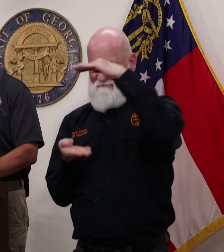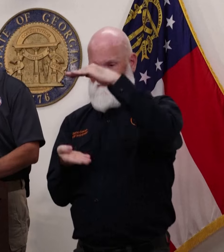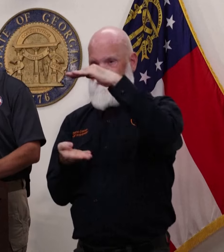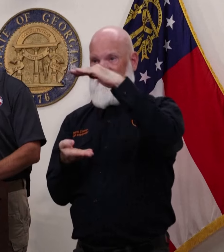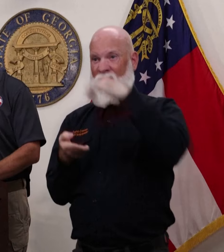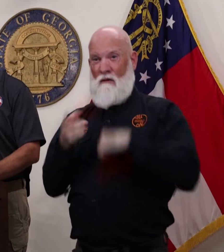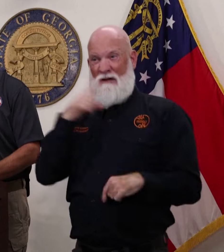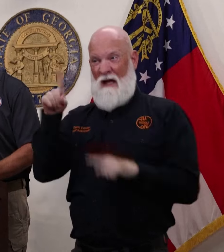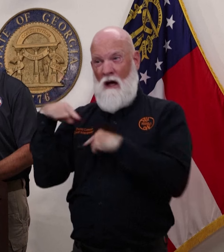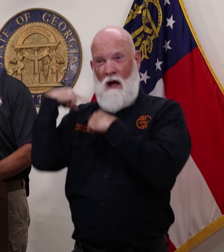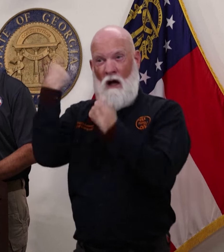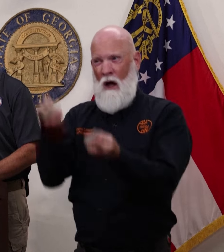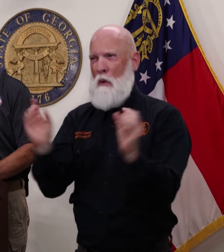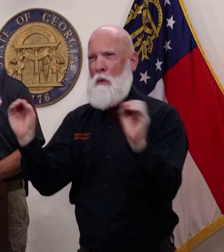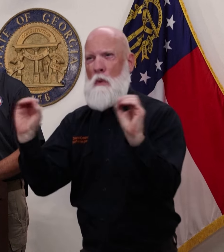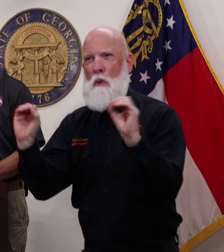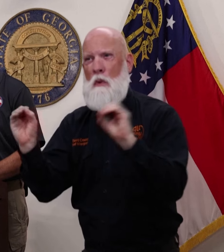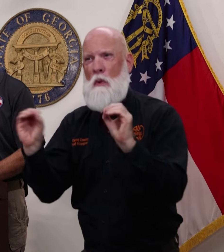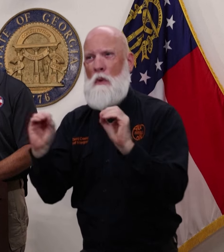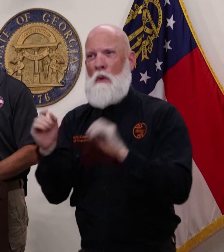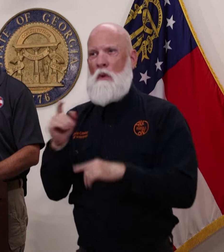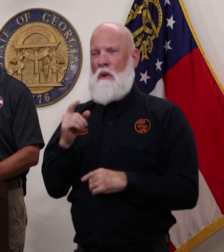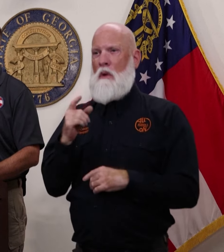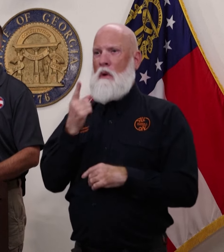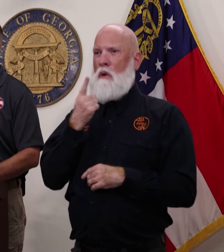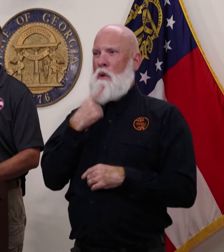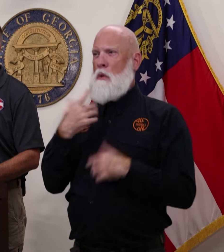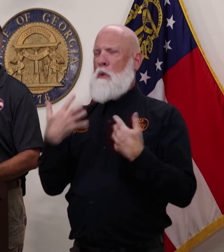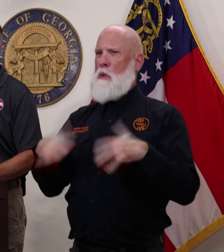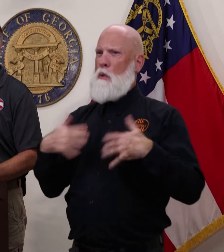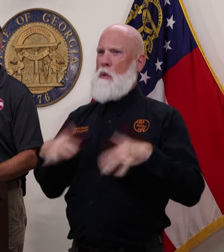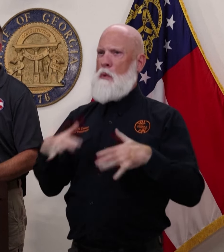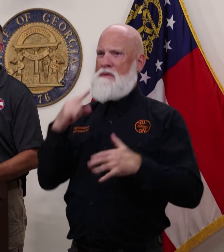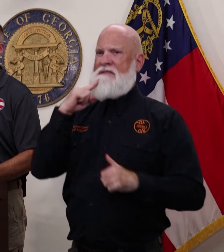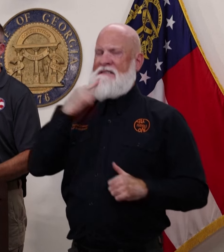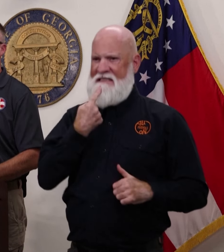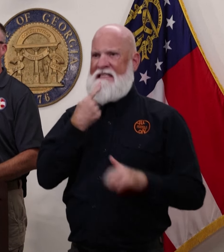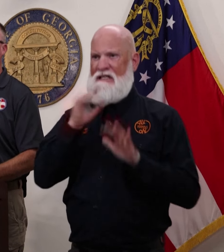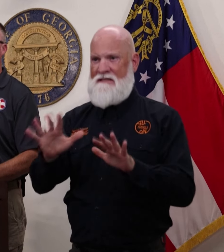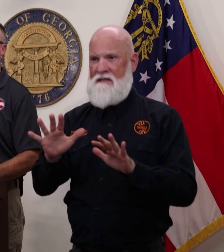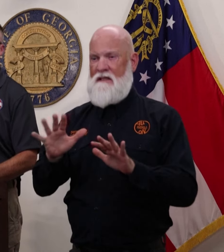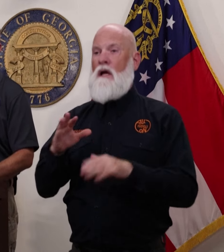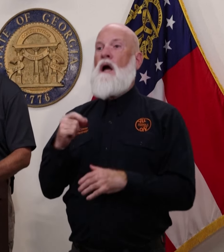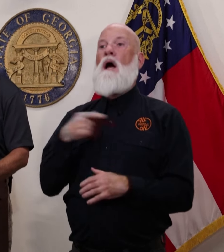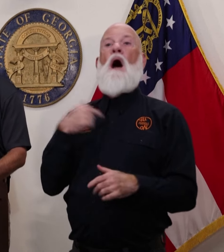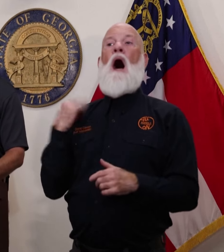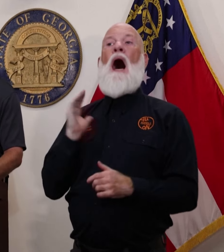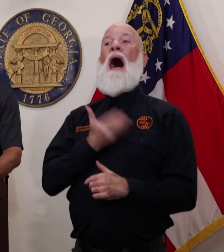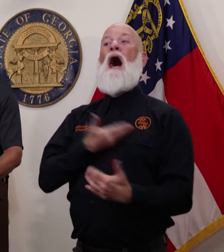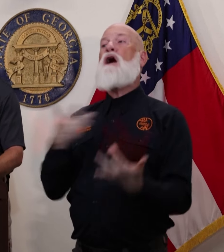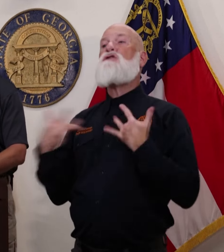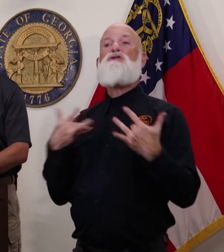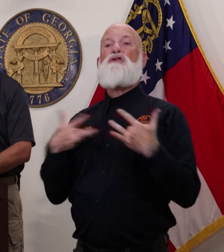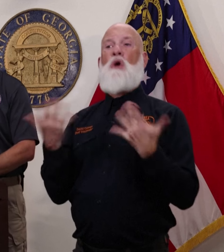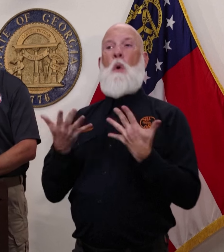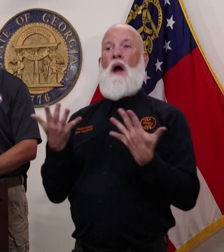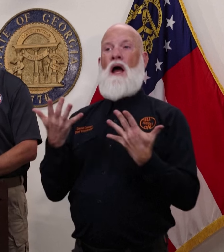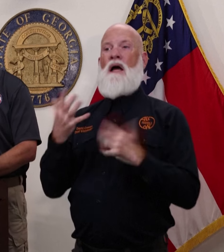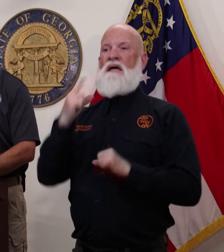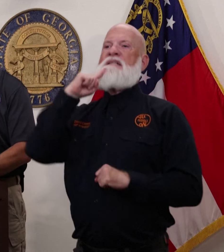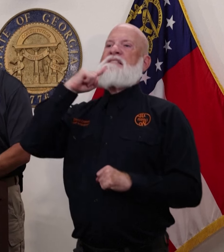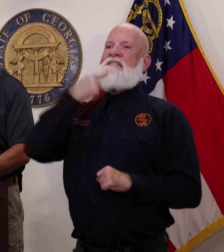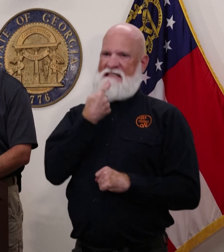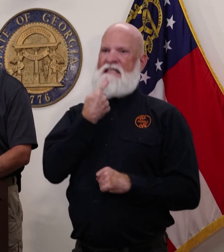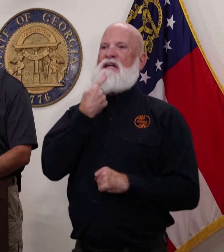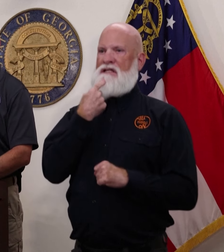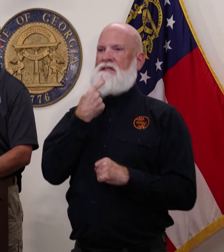I don't want to put fear in some folks' voice. We're all concerned about the impacts, but there's the potential of even mudslides